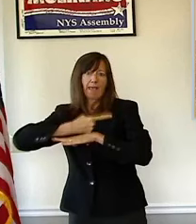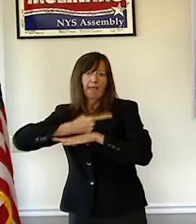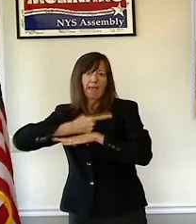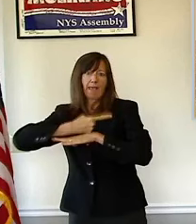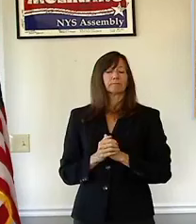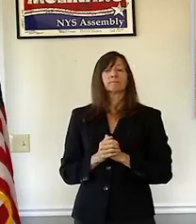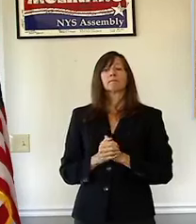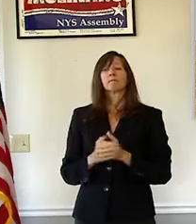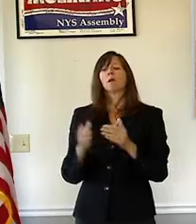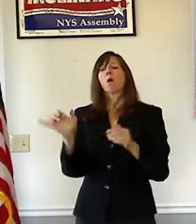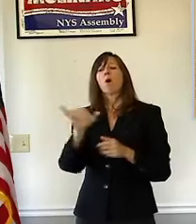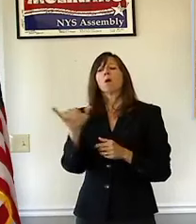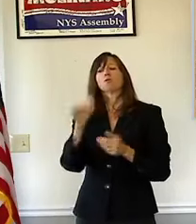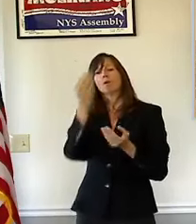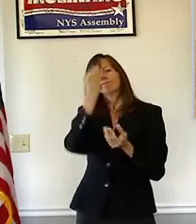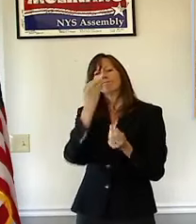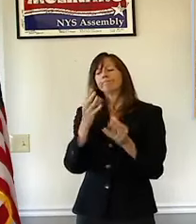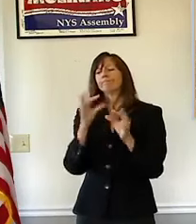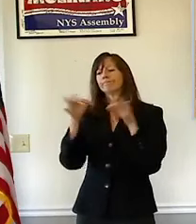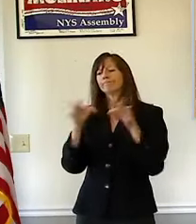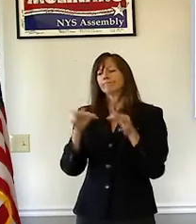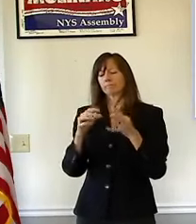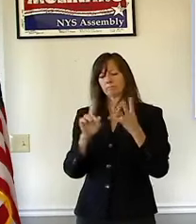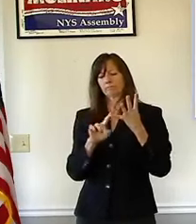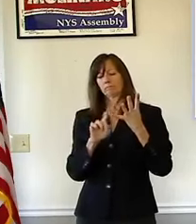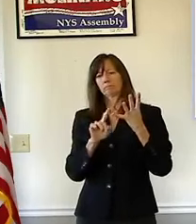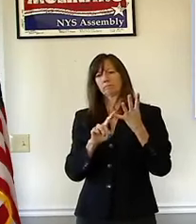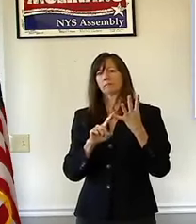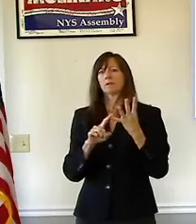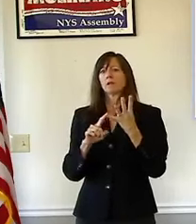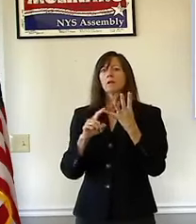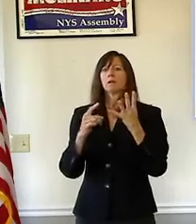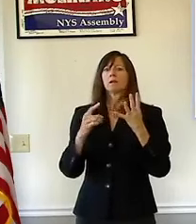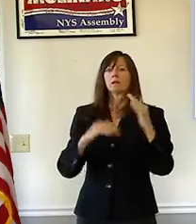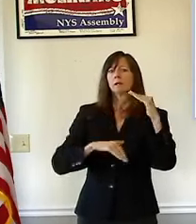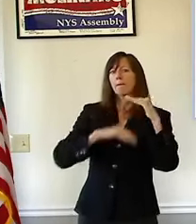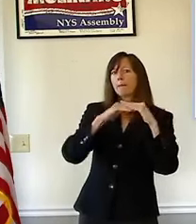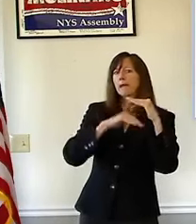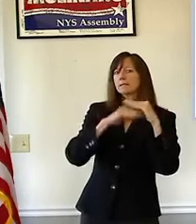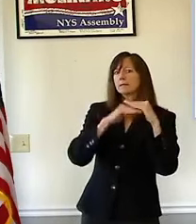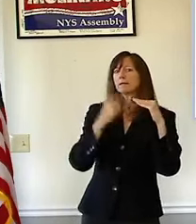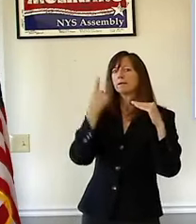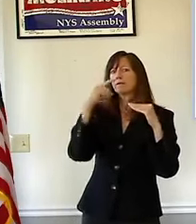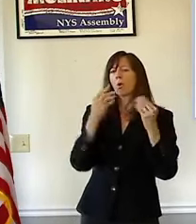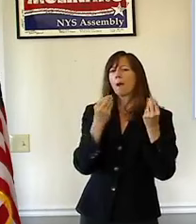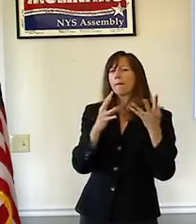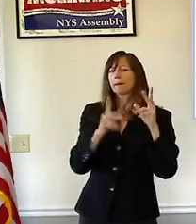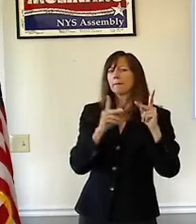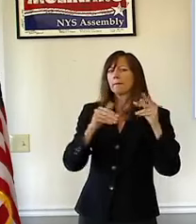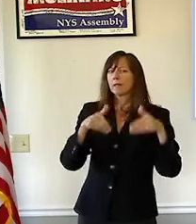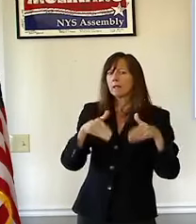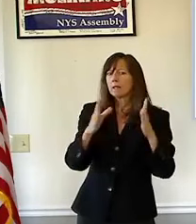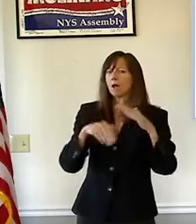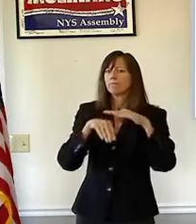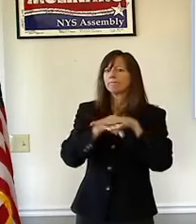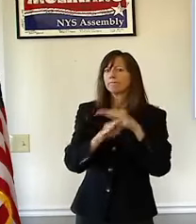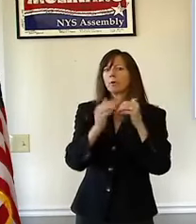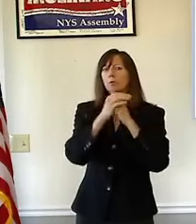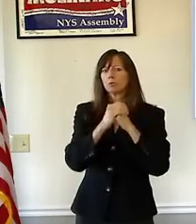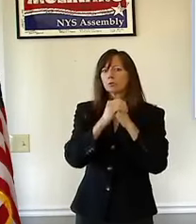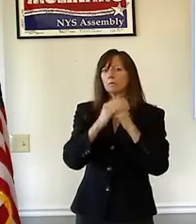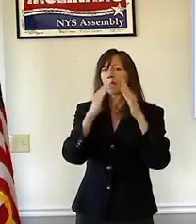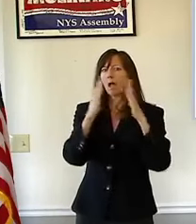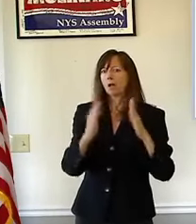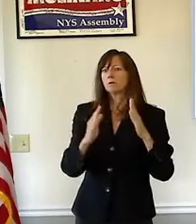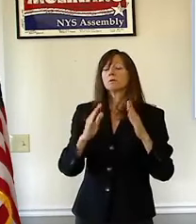Additionally, in phase four, the capacity at houses of worship increases to 33%. Gathering capacity identified by the